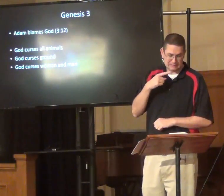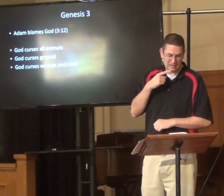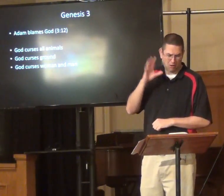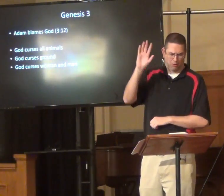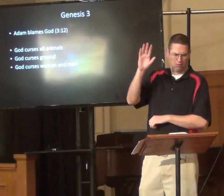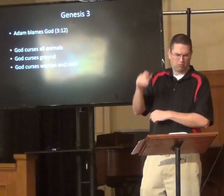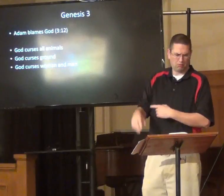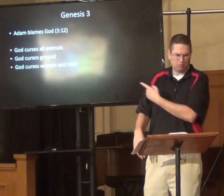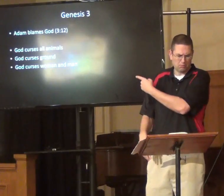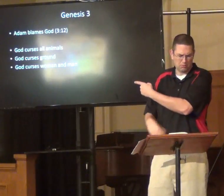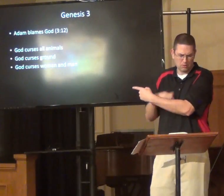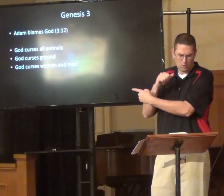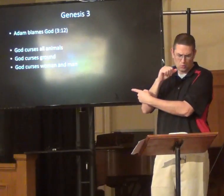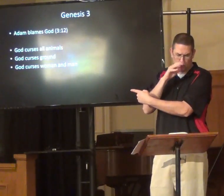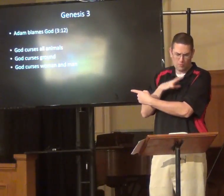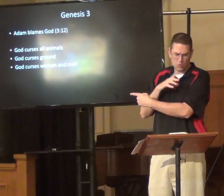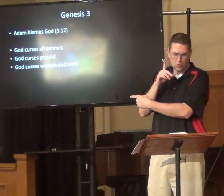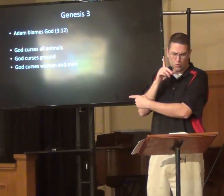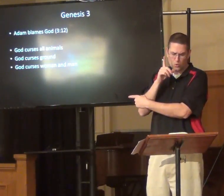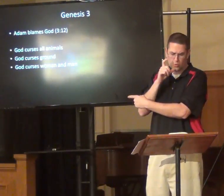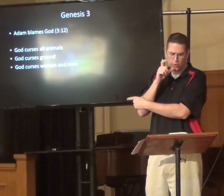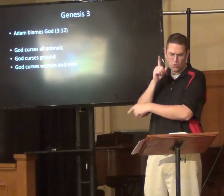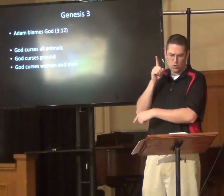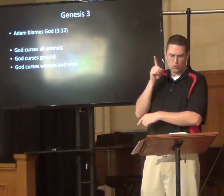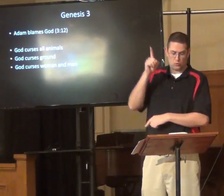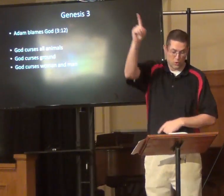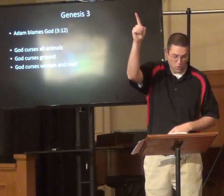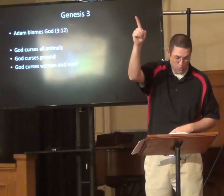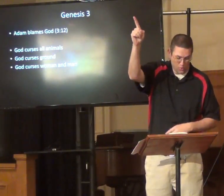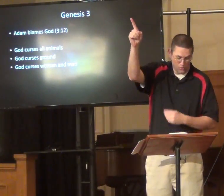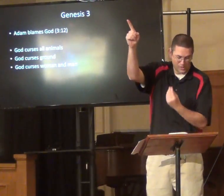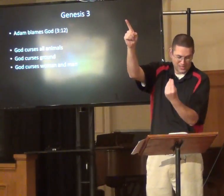the man said, "It was the woman who you